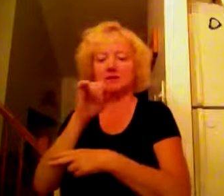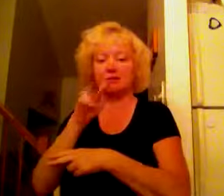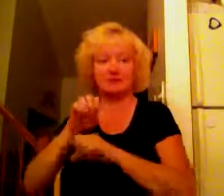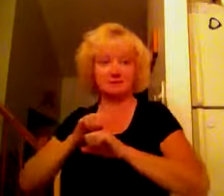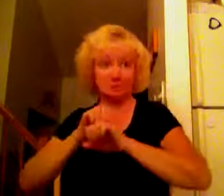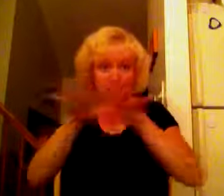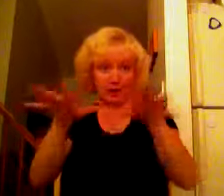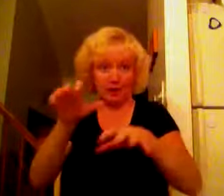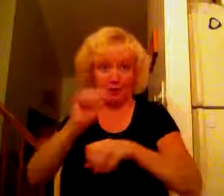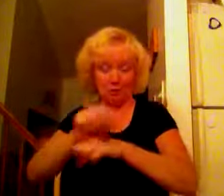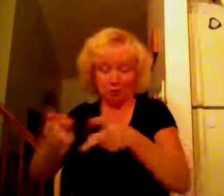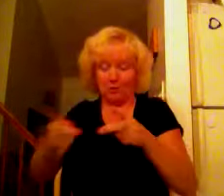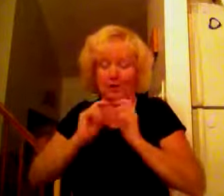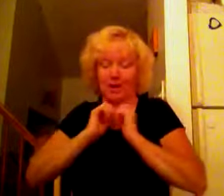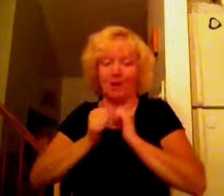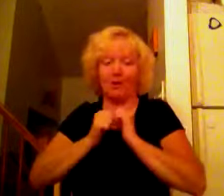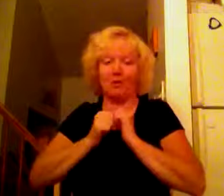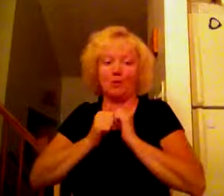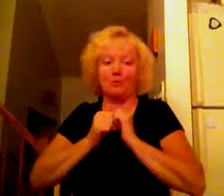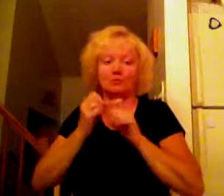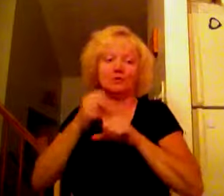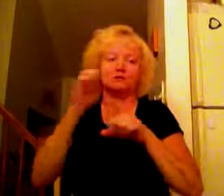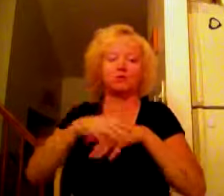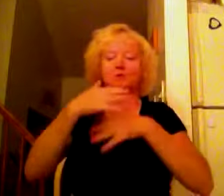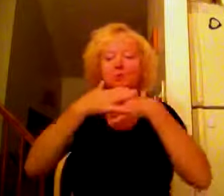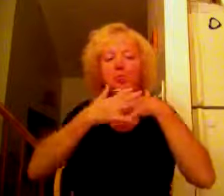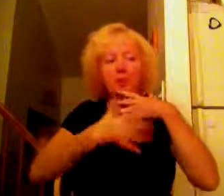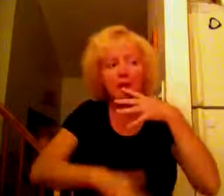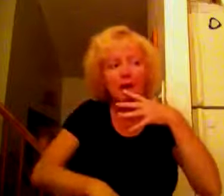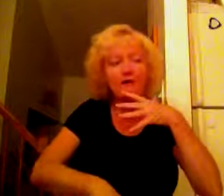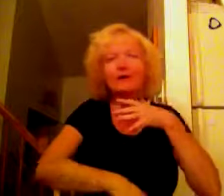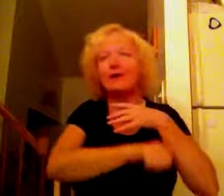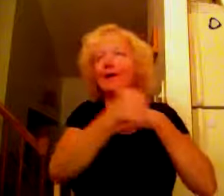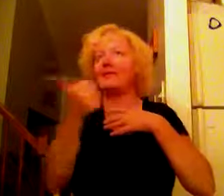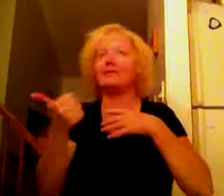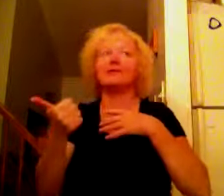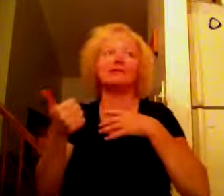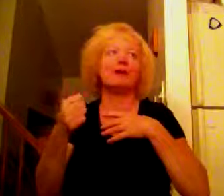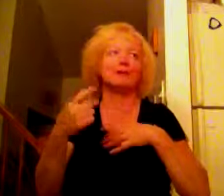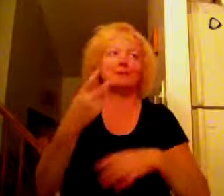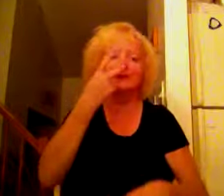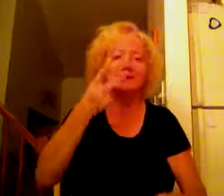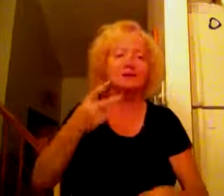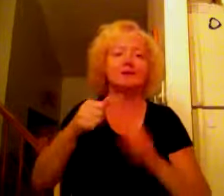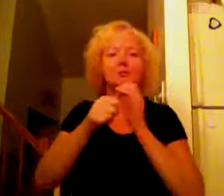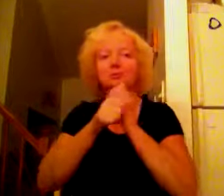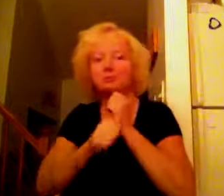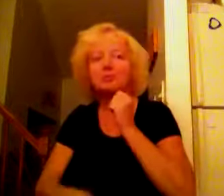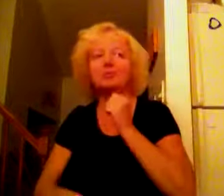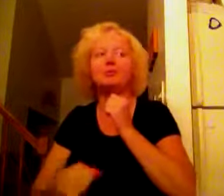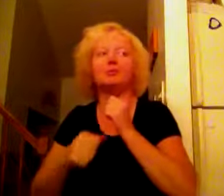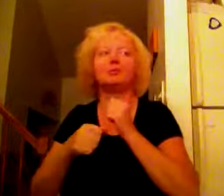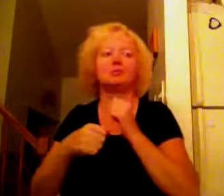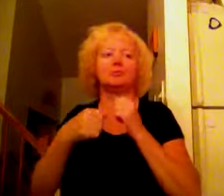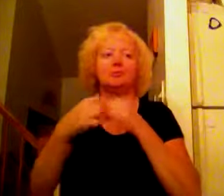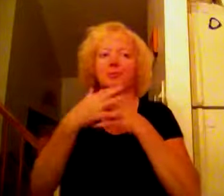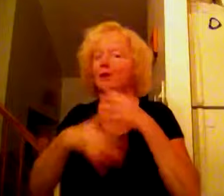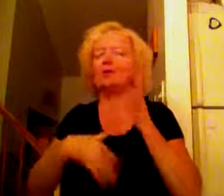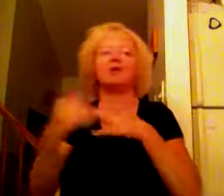workplace is through exposure to blood or certain other body fluids. What would you do if you came across a pool of blood where you work? Oh, I'd walk